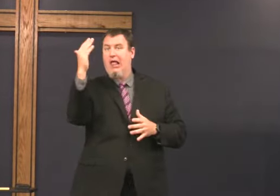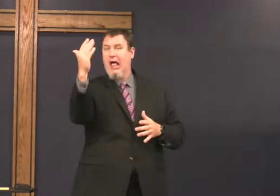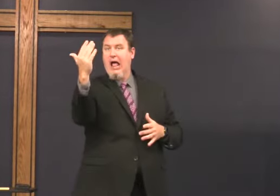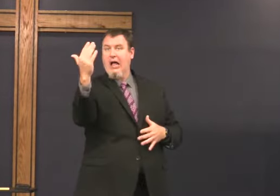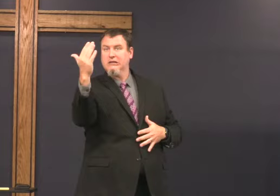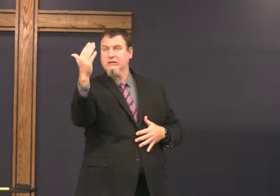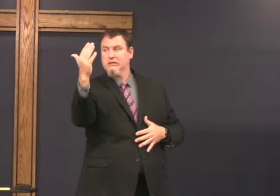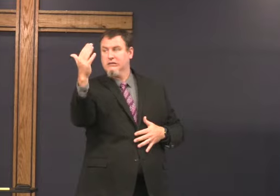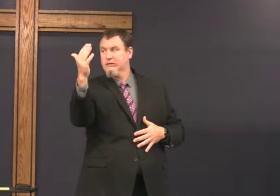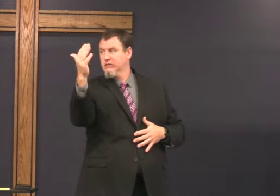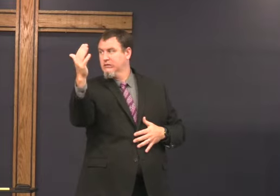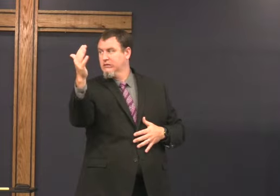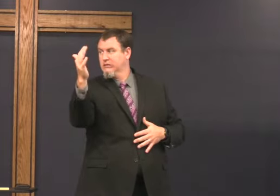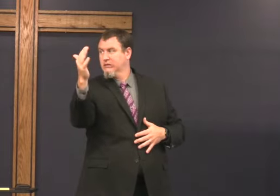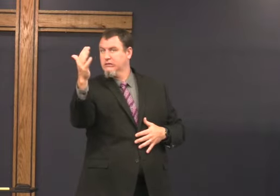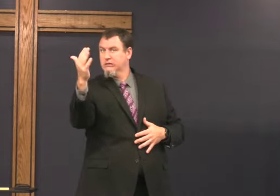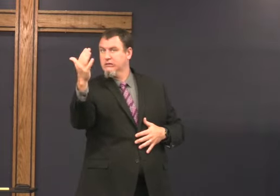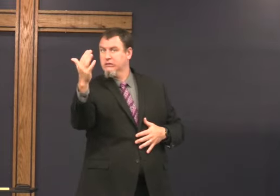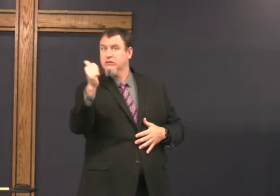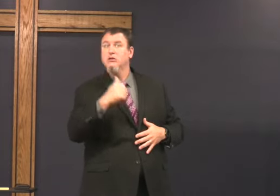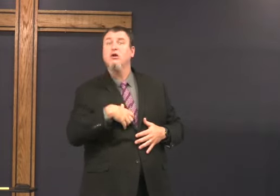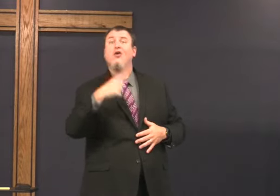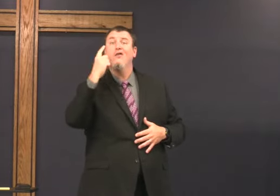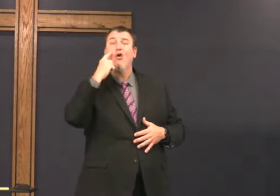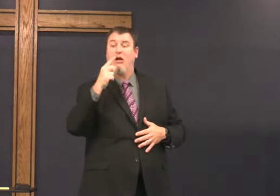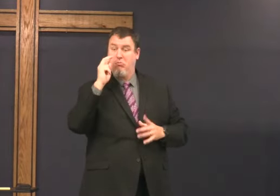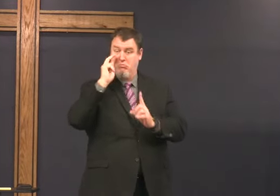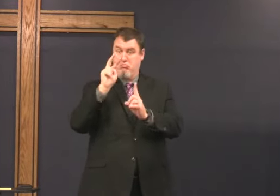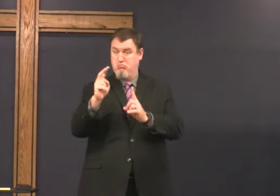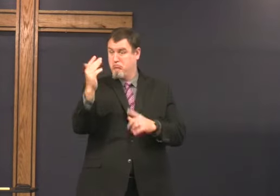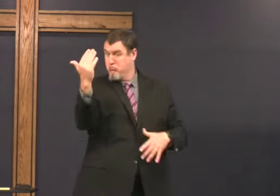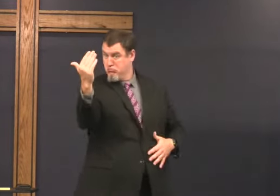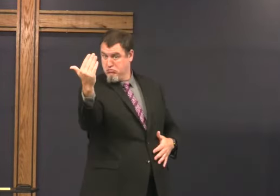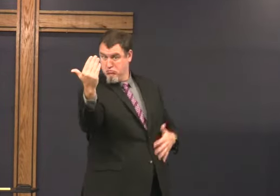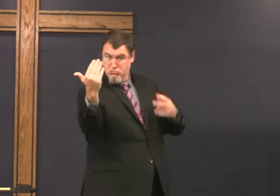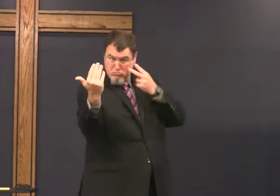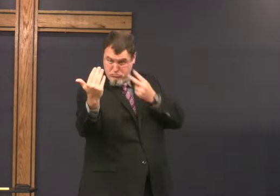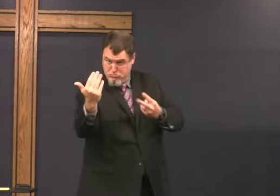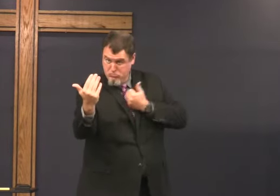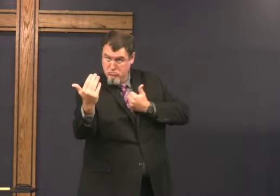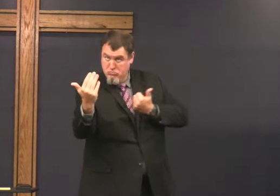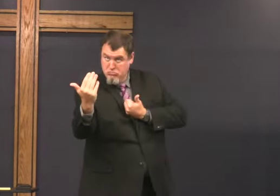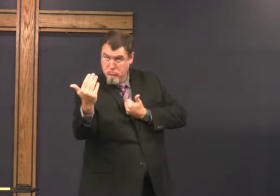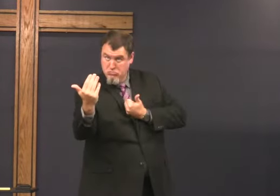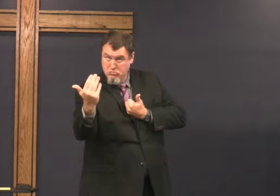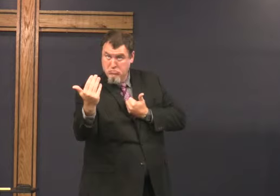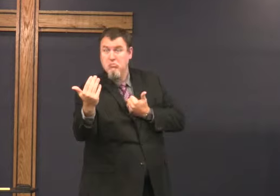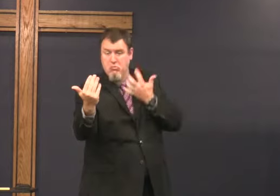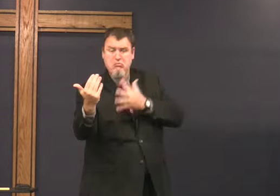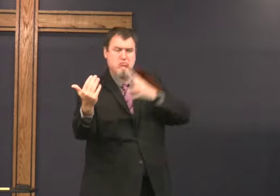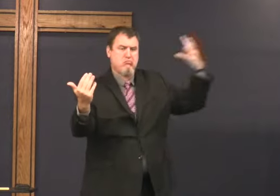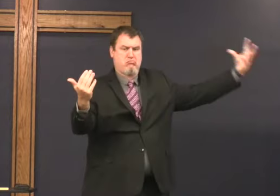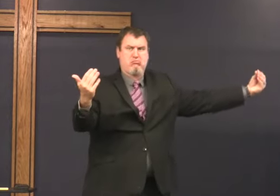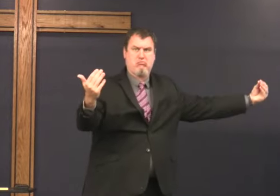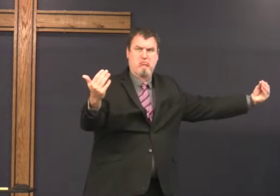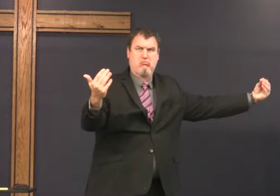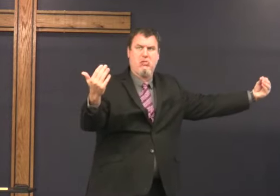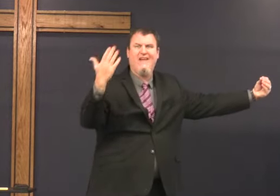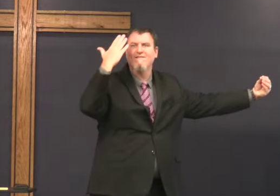And it says, for if any be hearer of the word and not a doer, it's like a man beholding his nature face